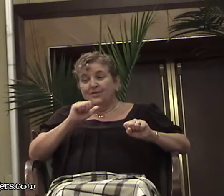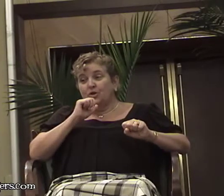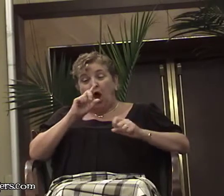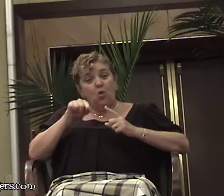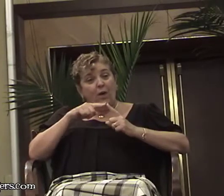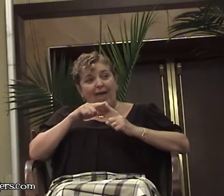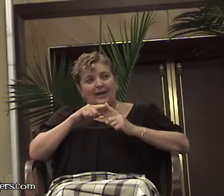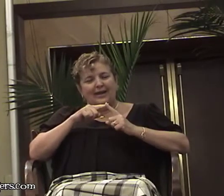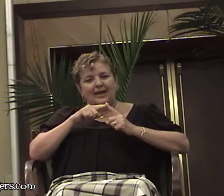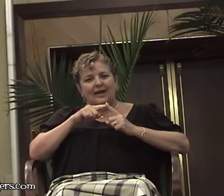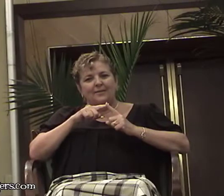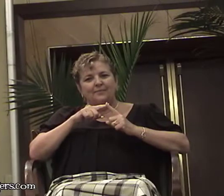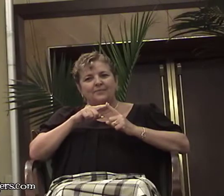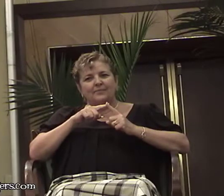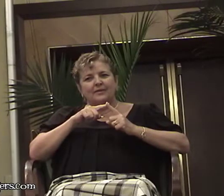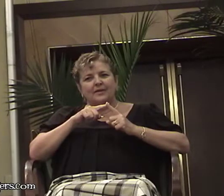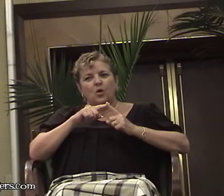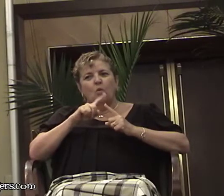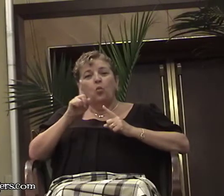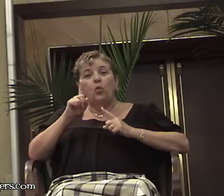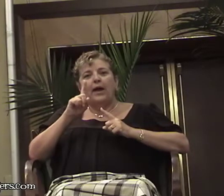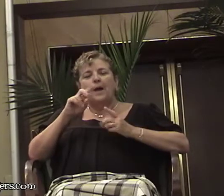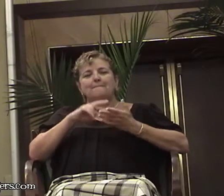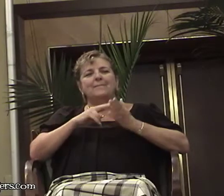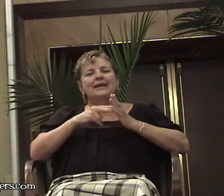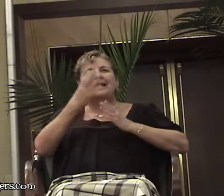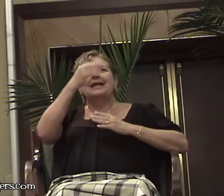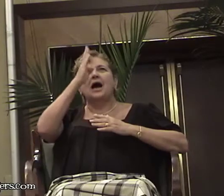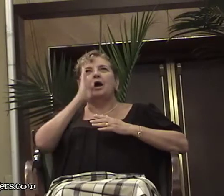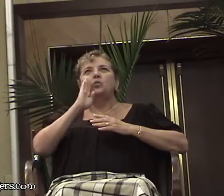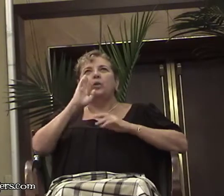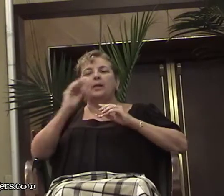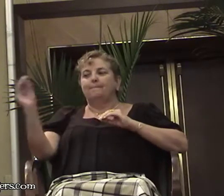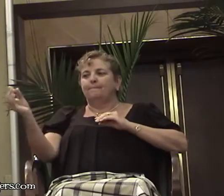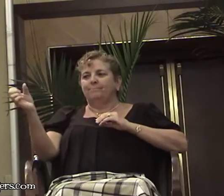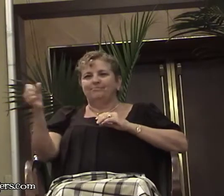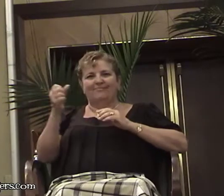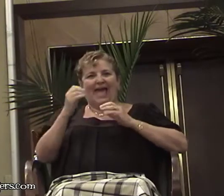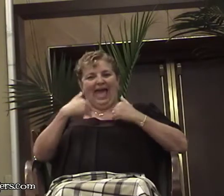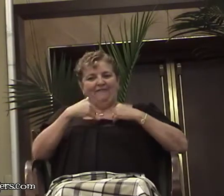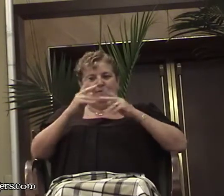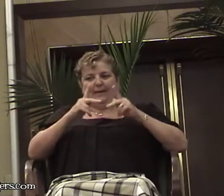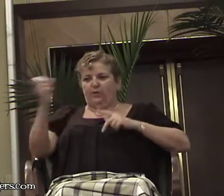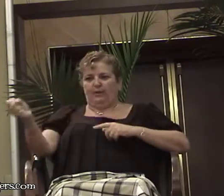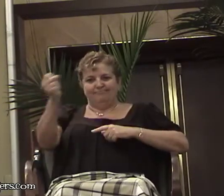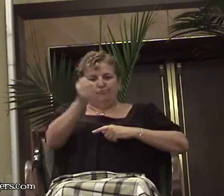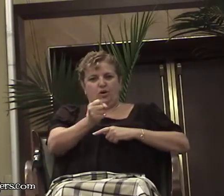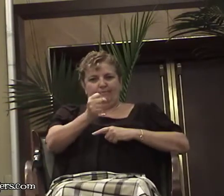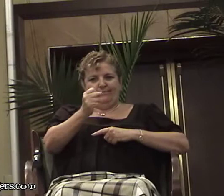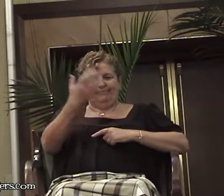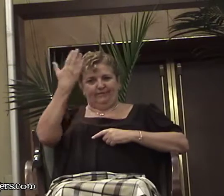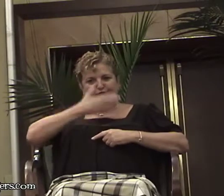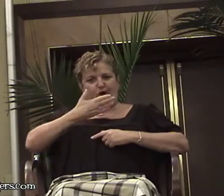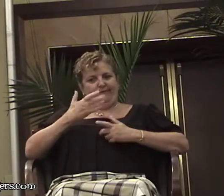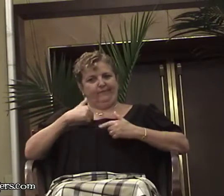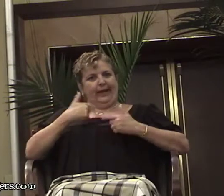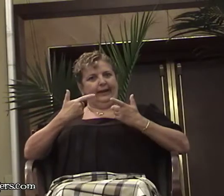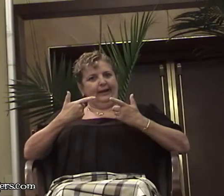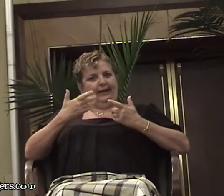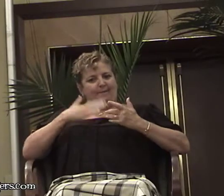Wherever, God will put people in my path. God will do for me what I can't do for myself, but this is a program of action. The 10th step, 4 through 9 on a